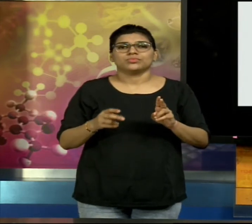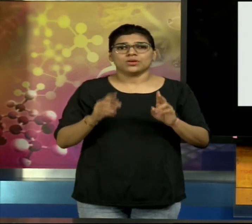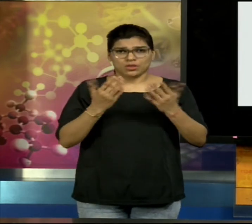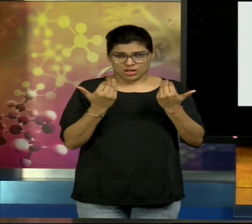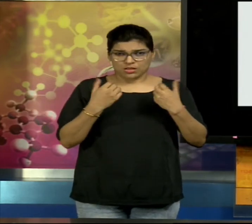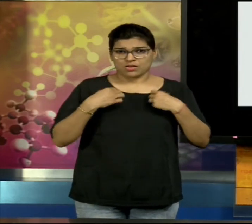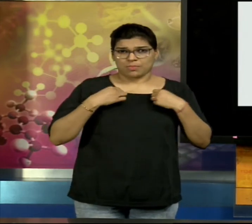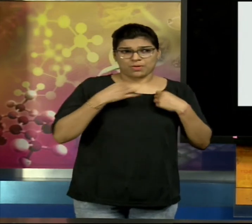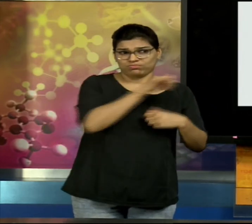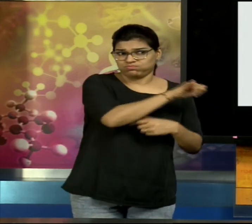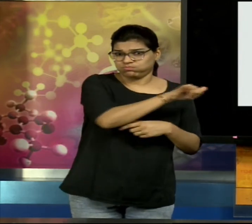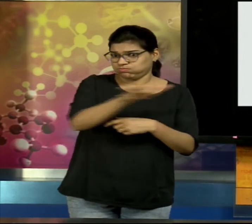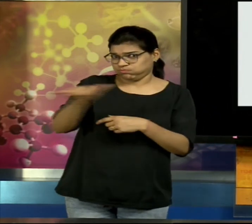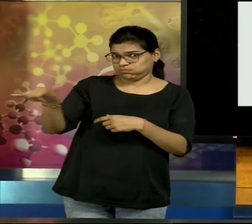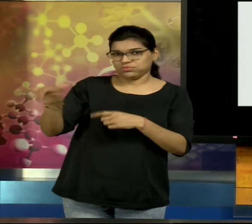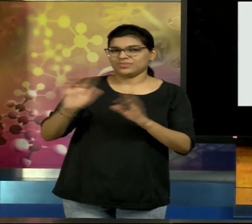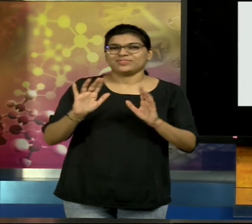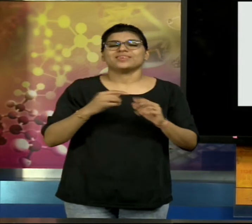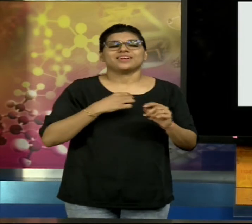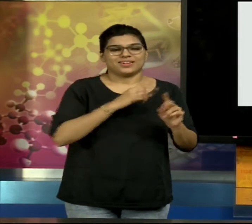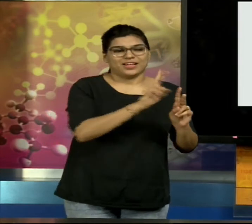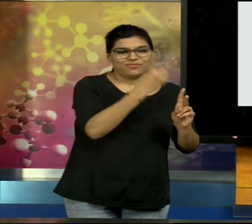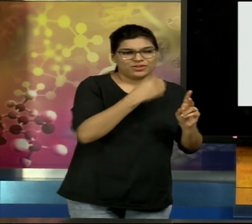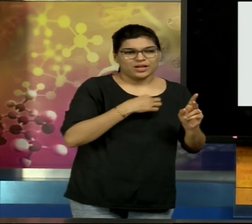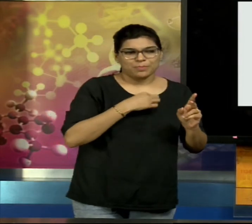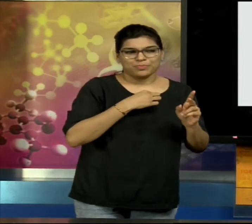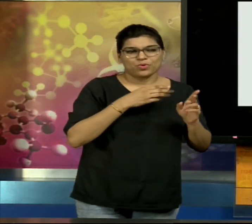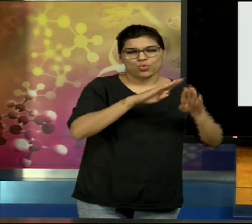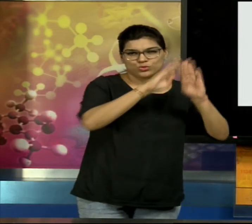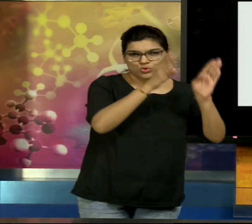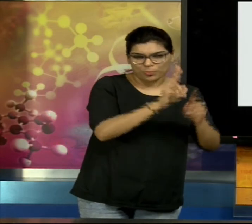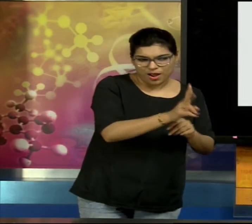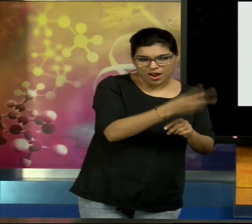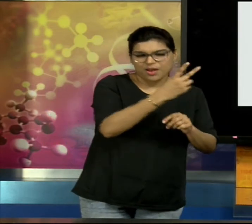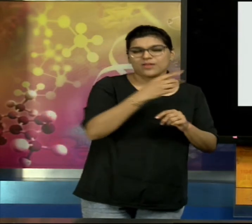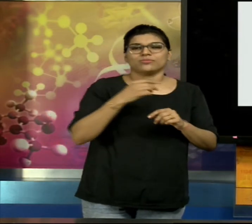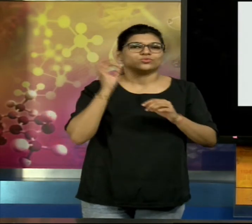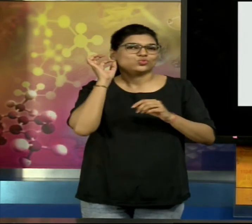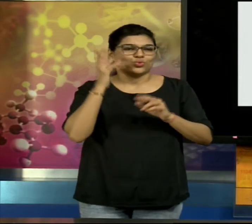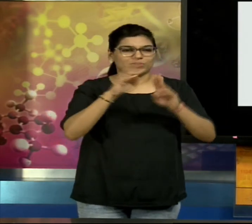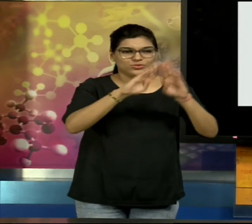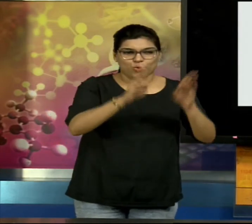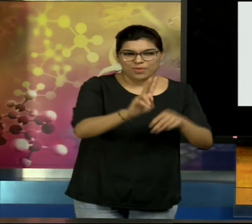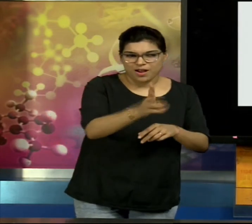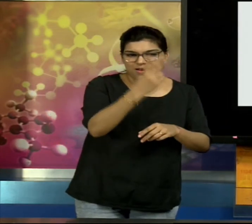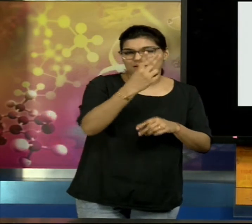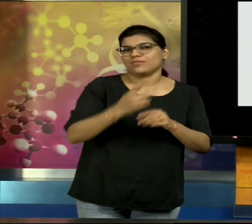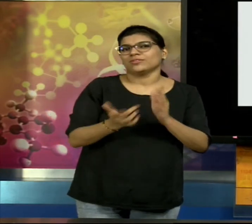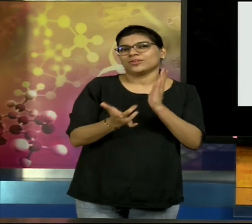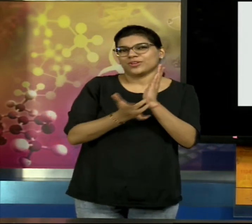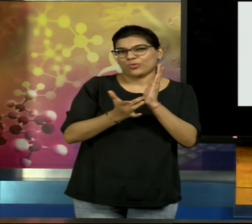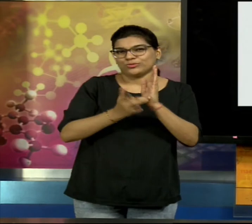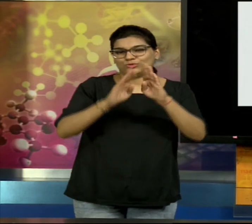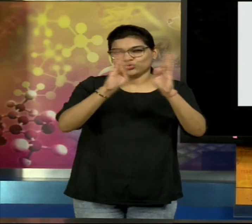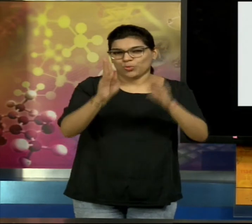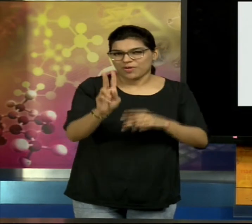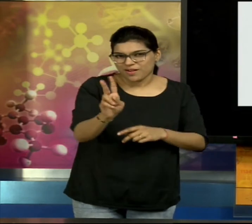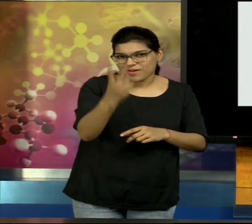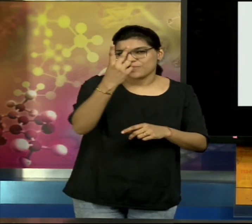the places where there is no one shop, but there are many shops. There